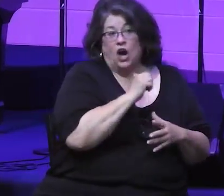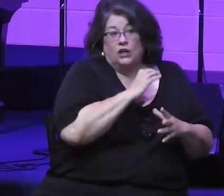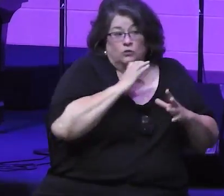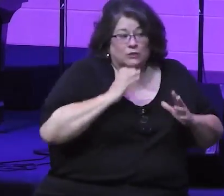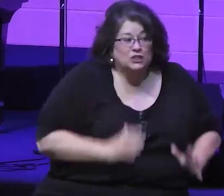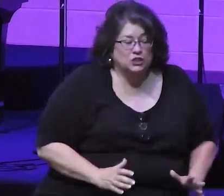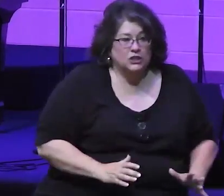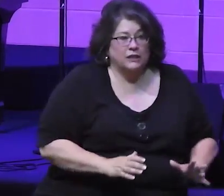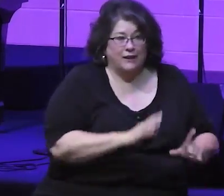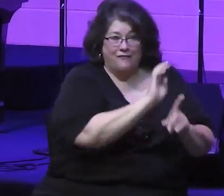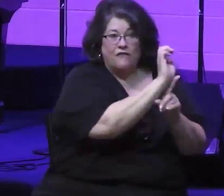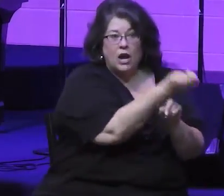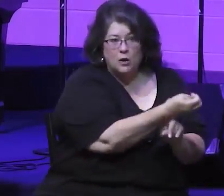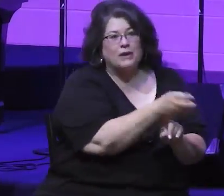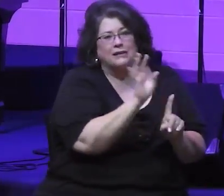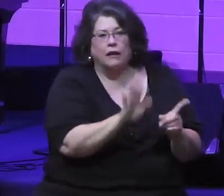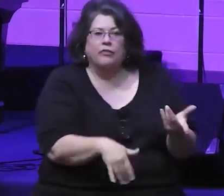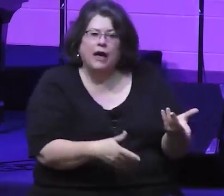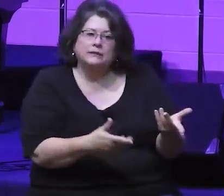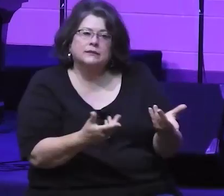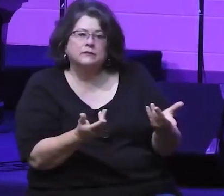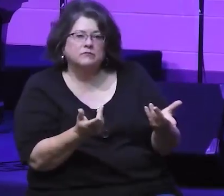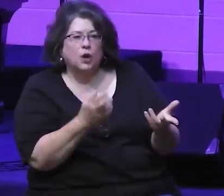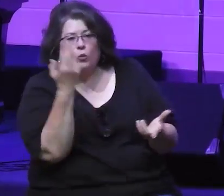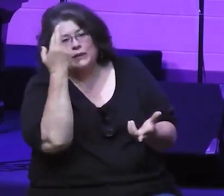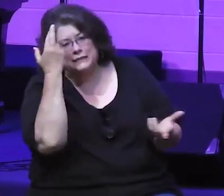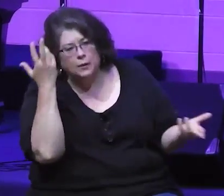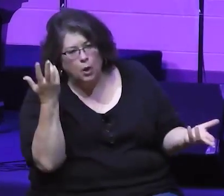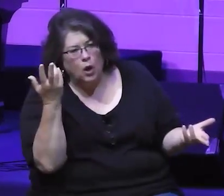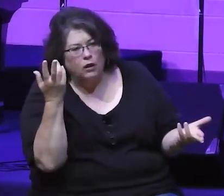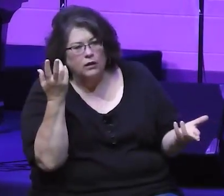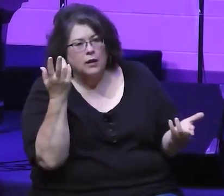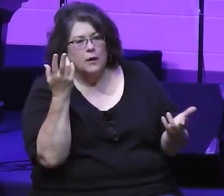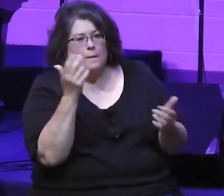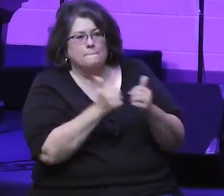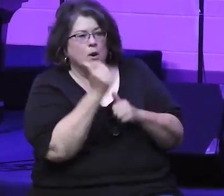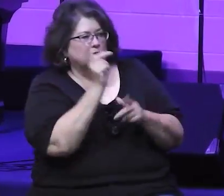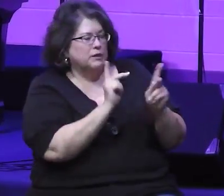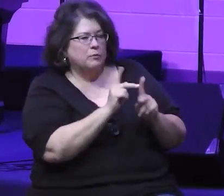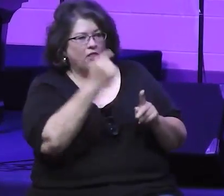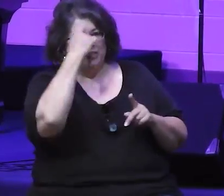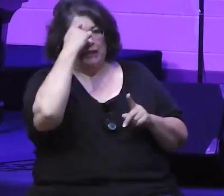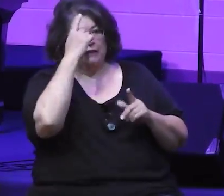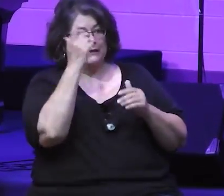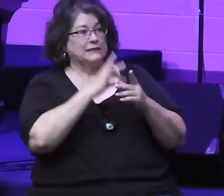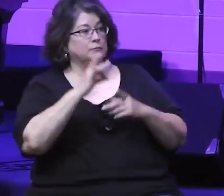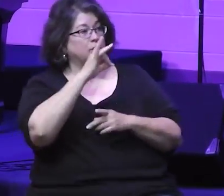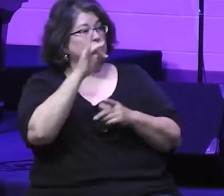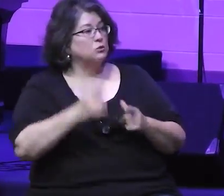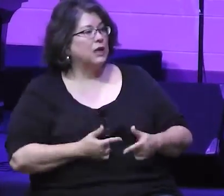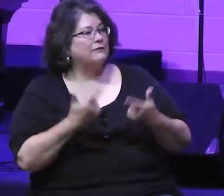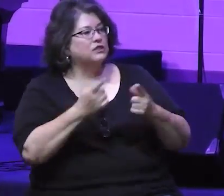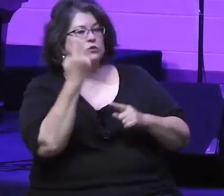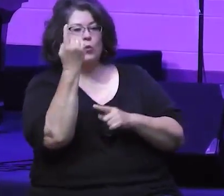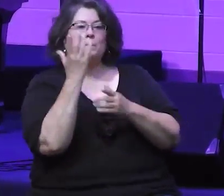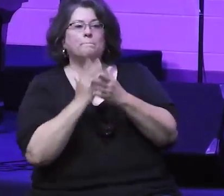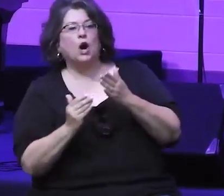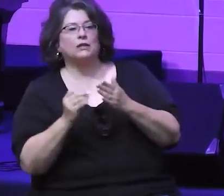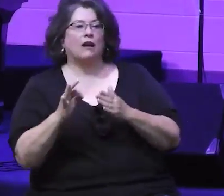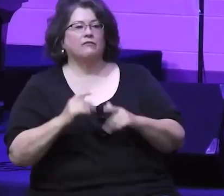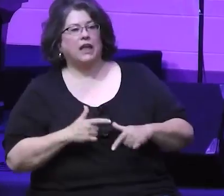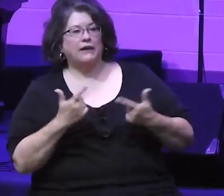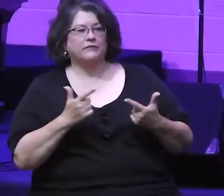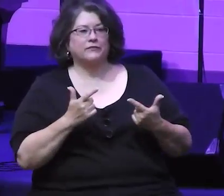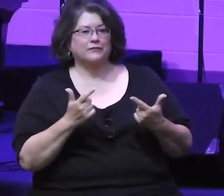of the human person. That spirituality is this tag on the side. It's one aspect, just like finances, just like whether or not I worked out and I'm